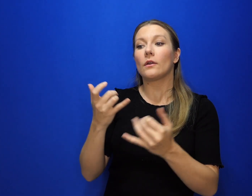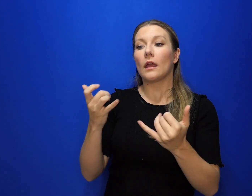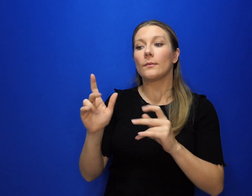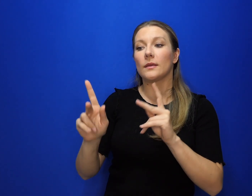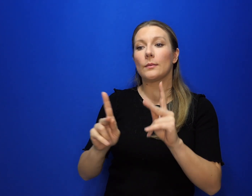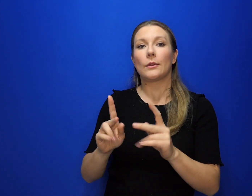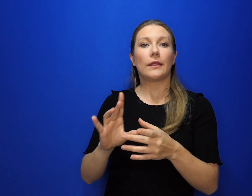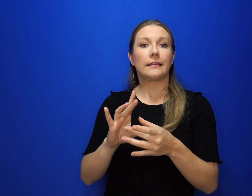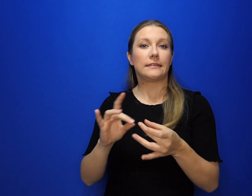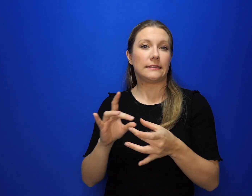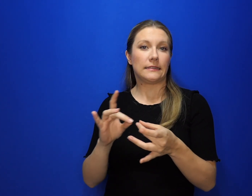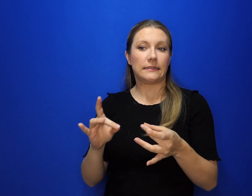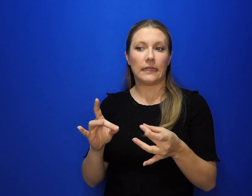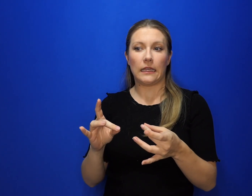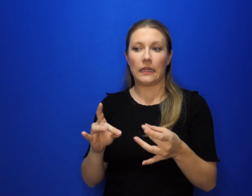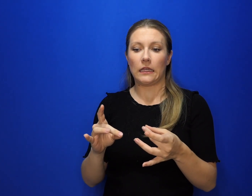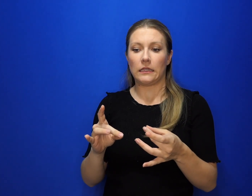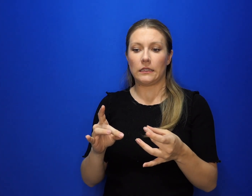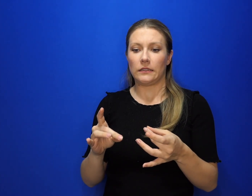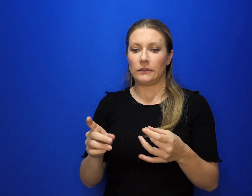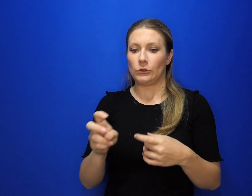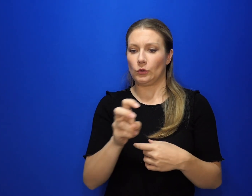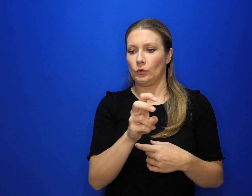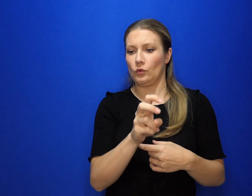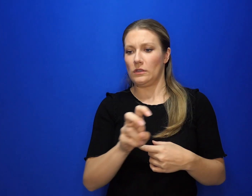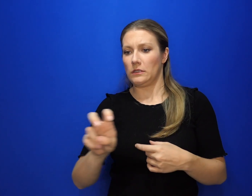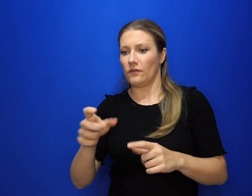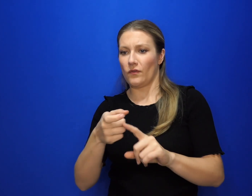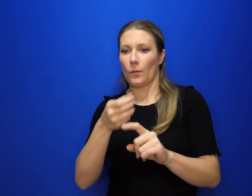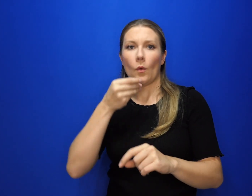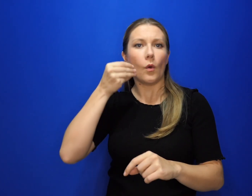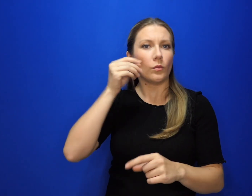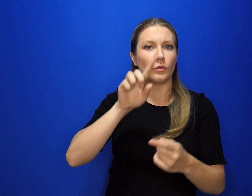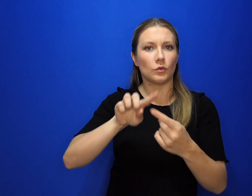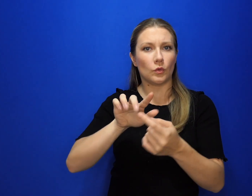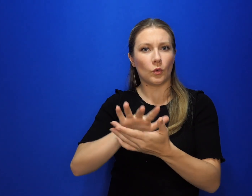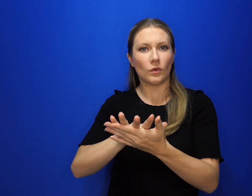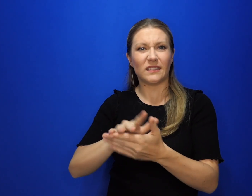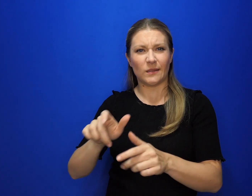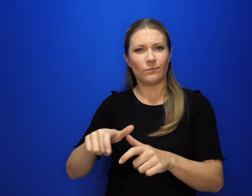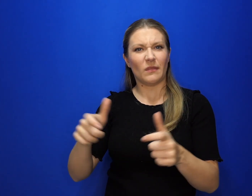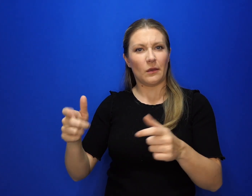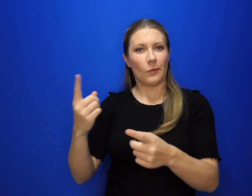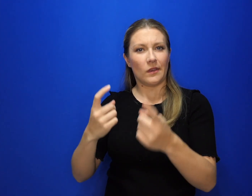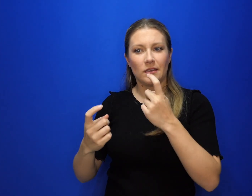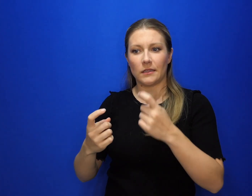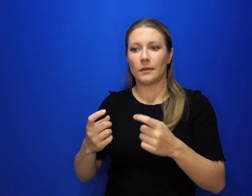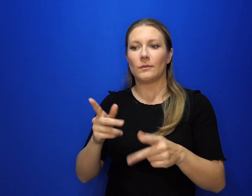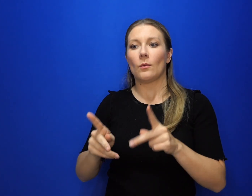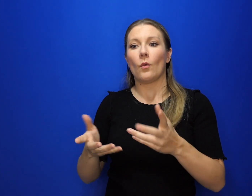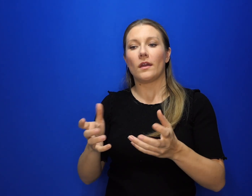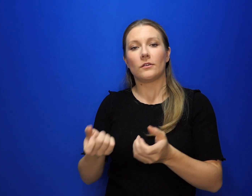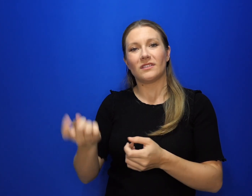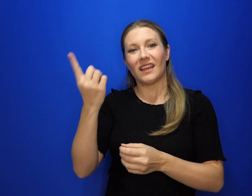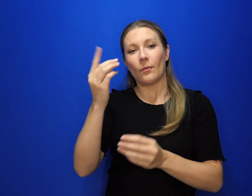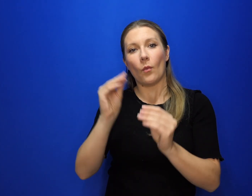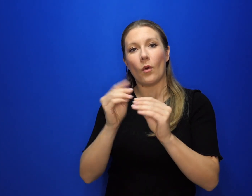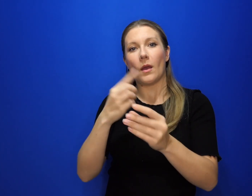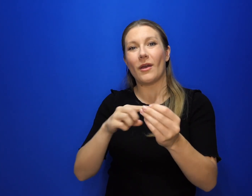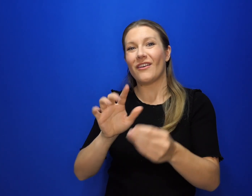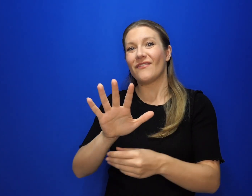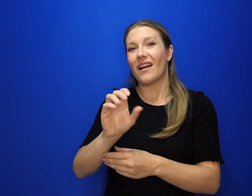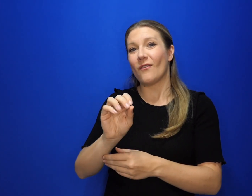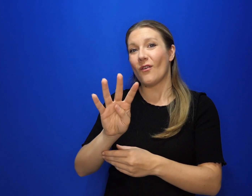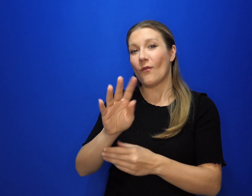people say, well, how do we transition back to school? It's a big question. People want to understand about 504 plans, which